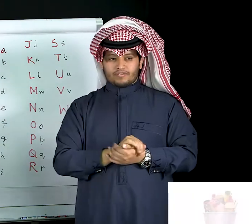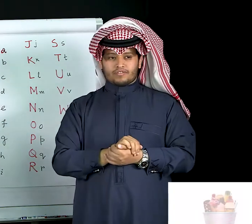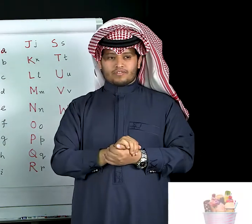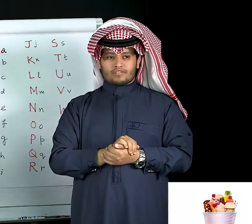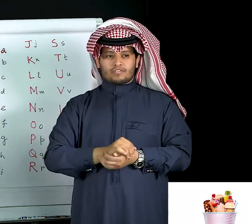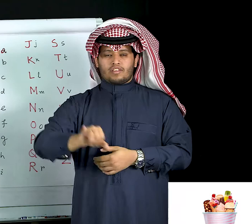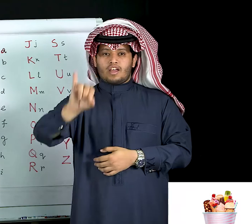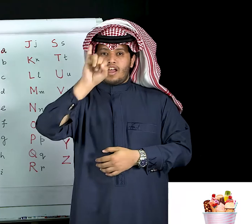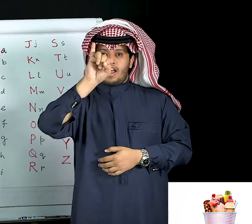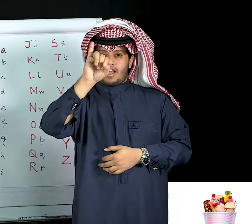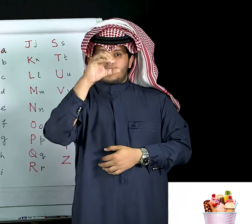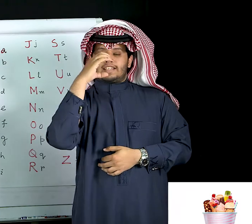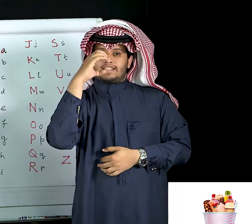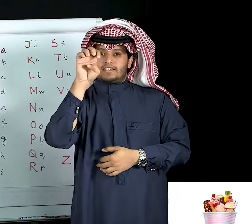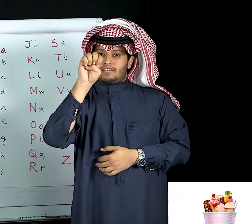ice cream.